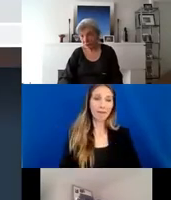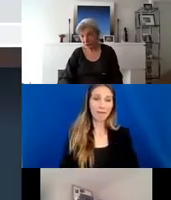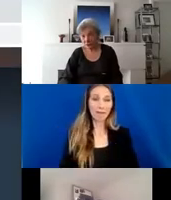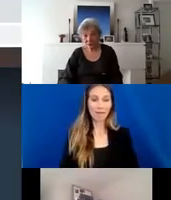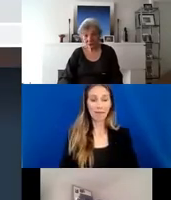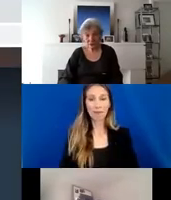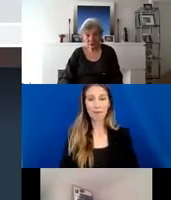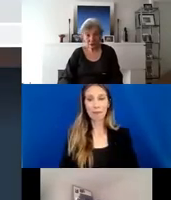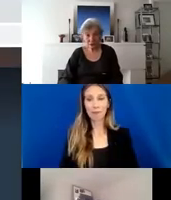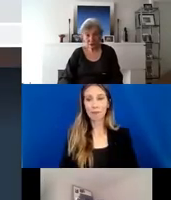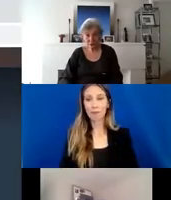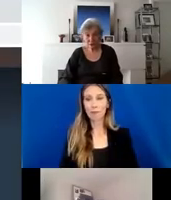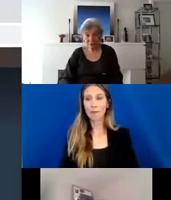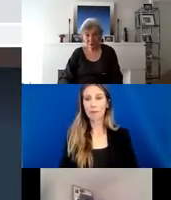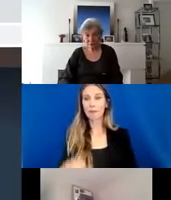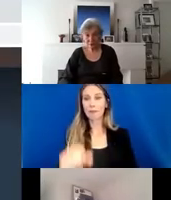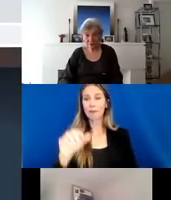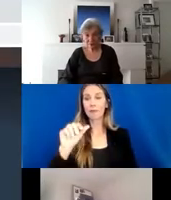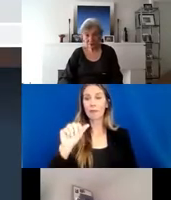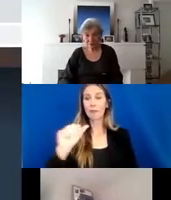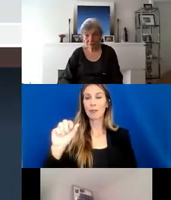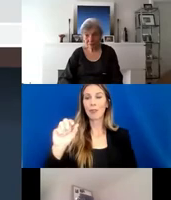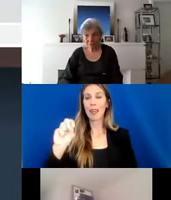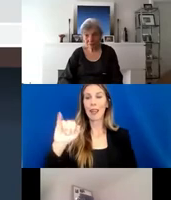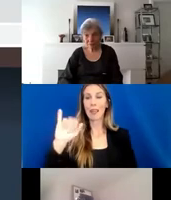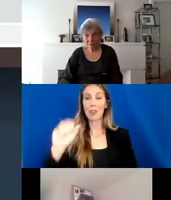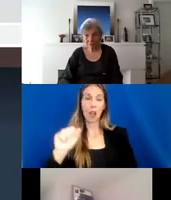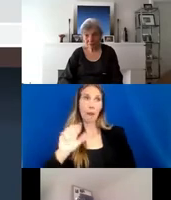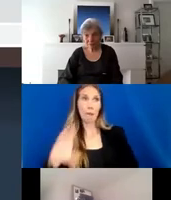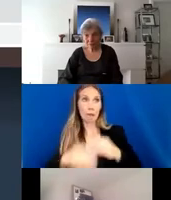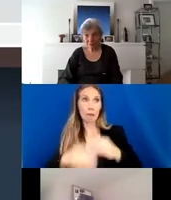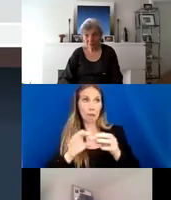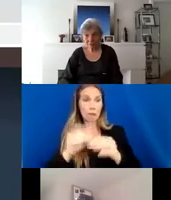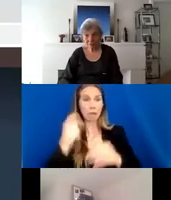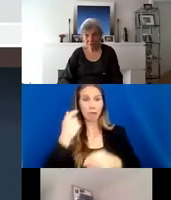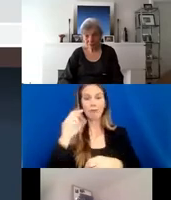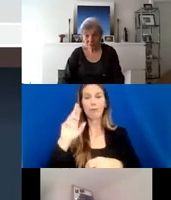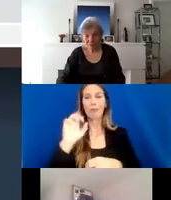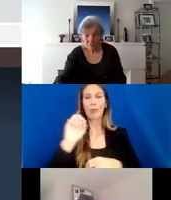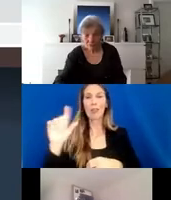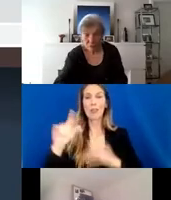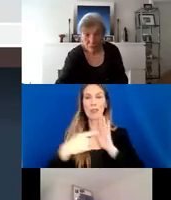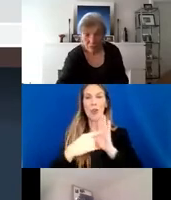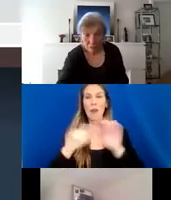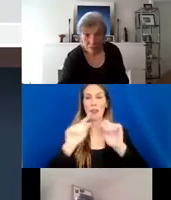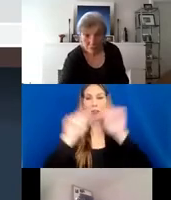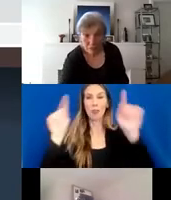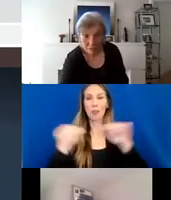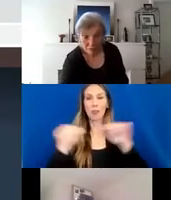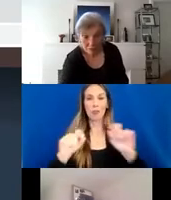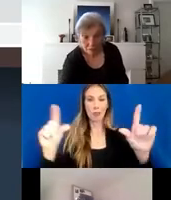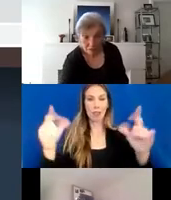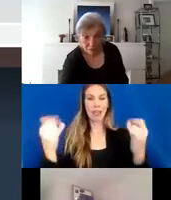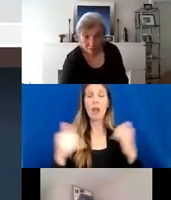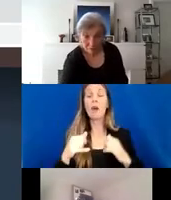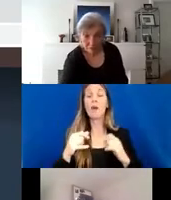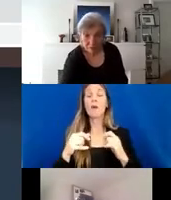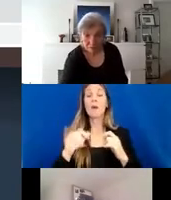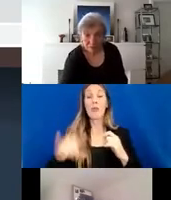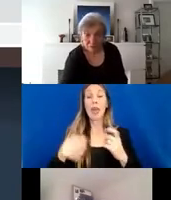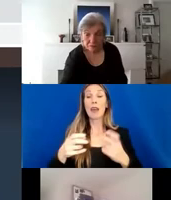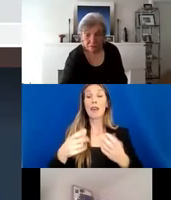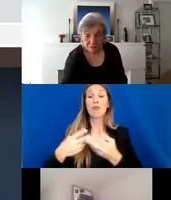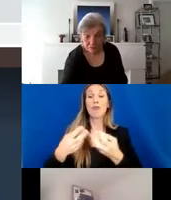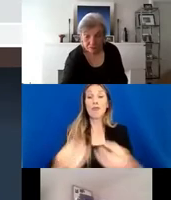Thank you, Felice. One thing to add to that, as Rachel's demonstrating here on the screen, so the roundtables, paper